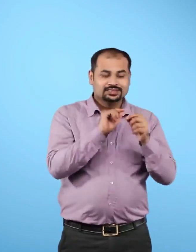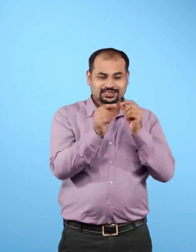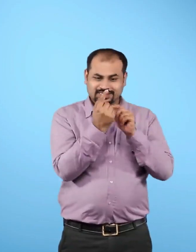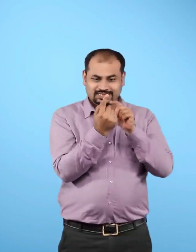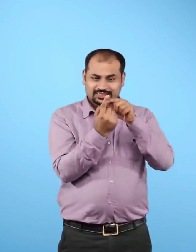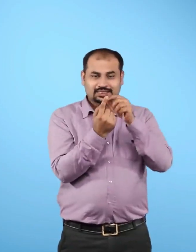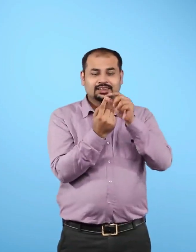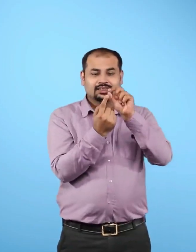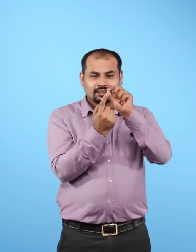flame 2,